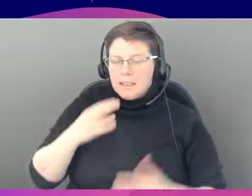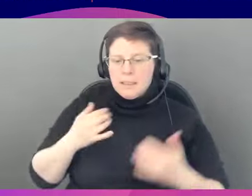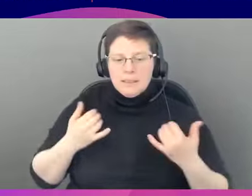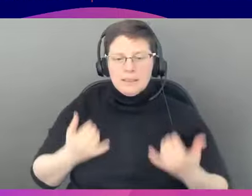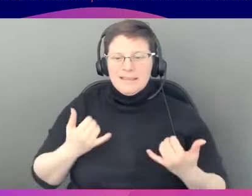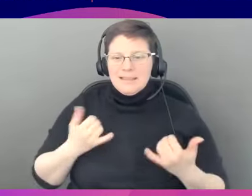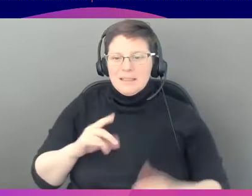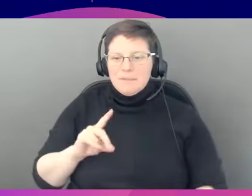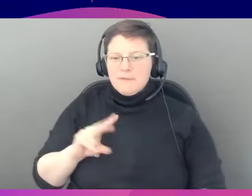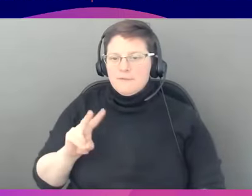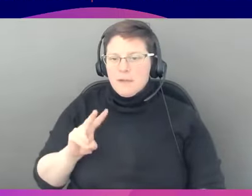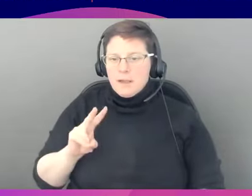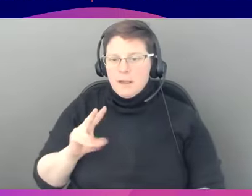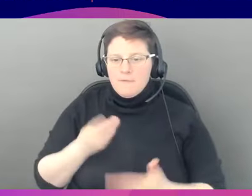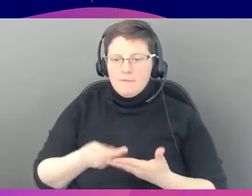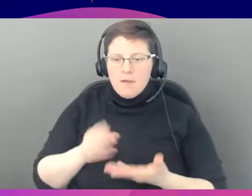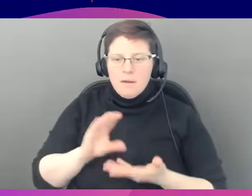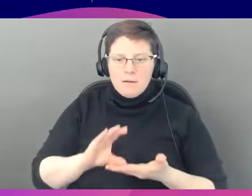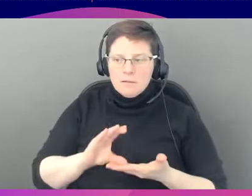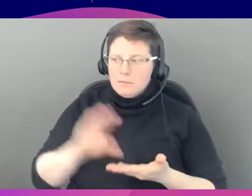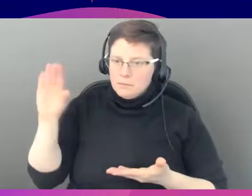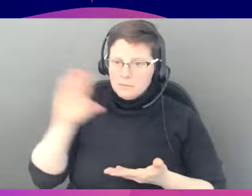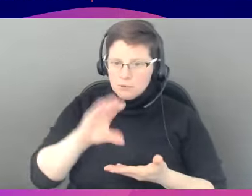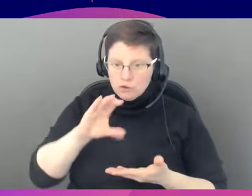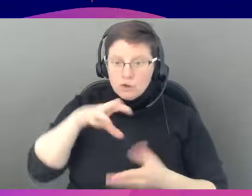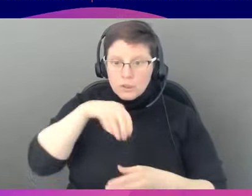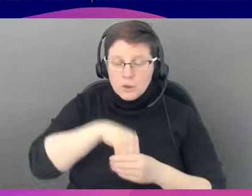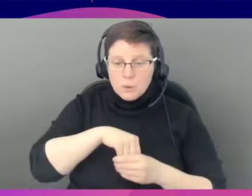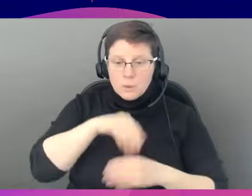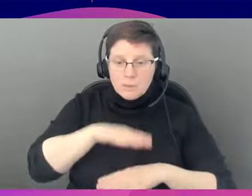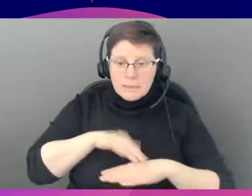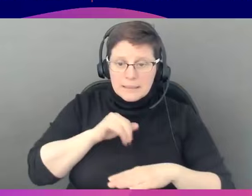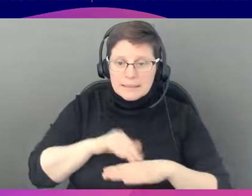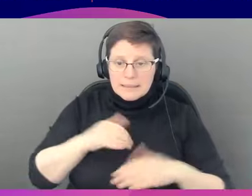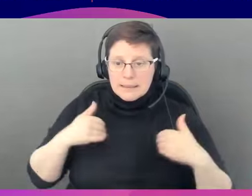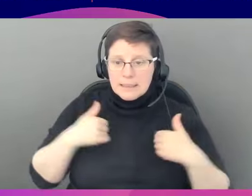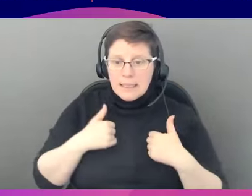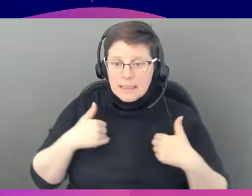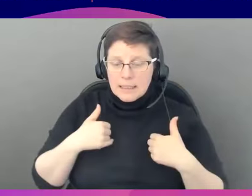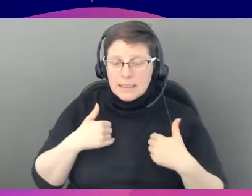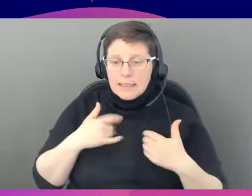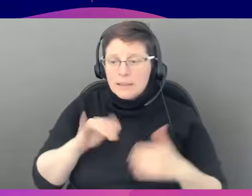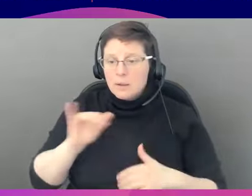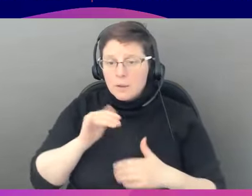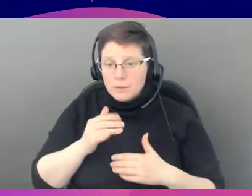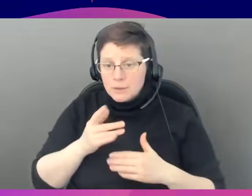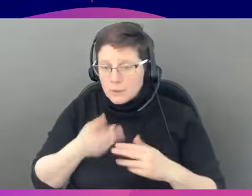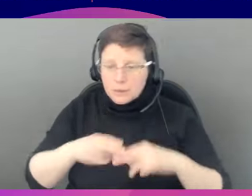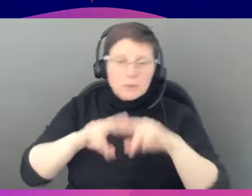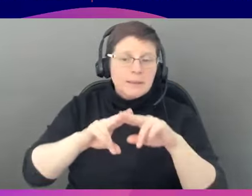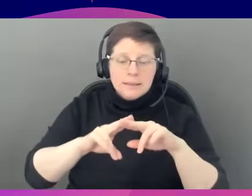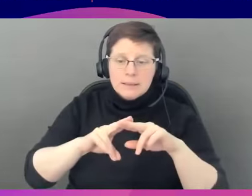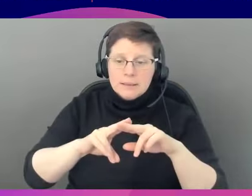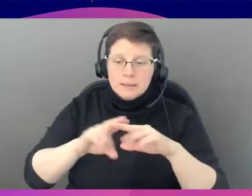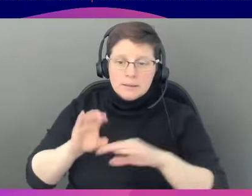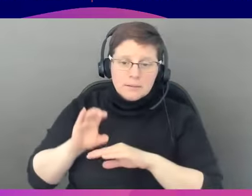should include family pets, animals, counting as survivors too, and increase subsidies? And are there already financial